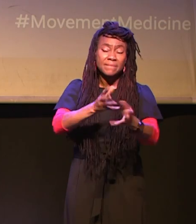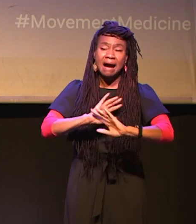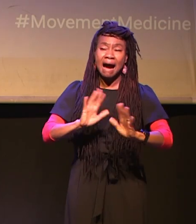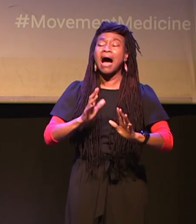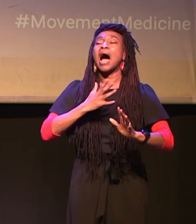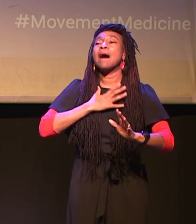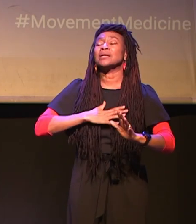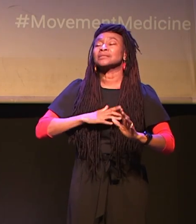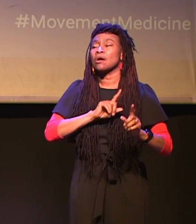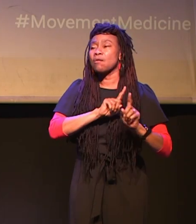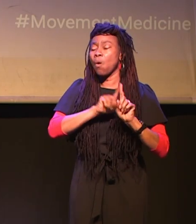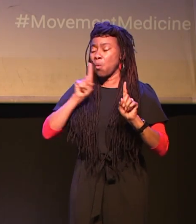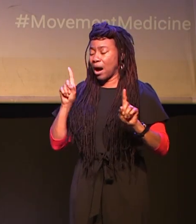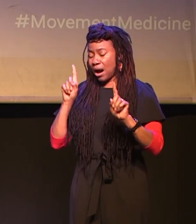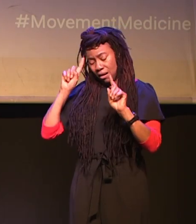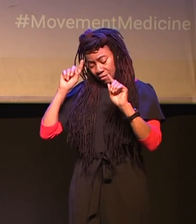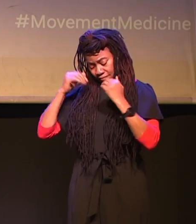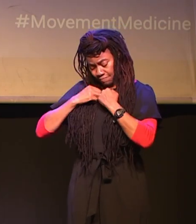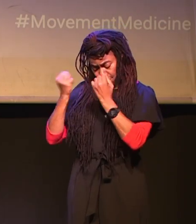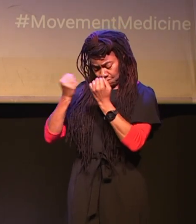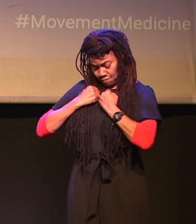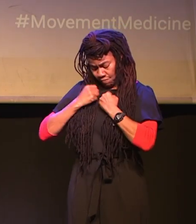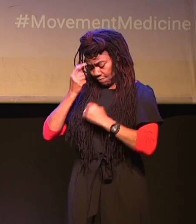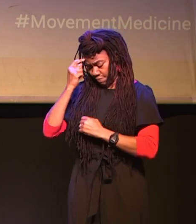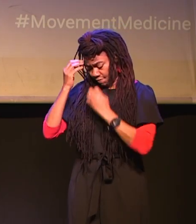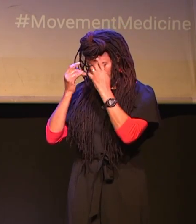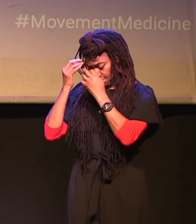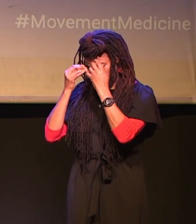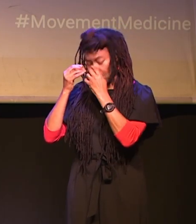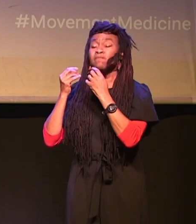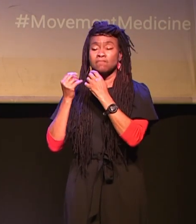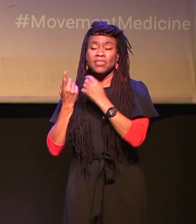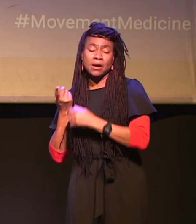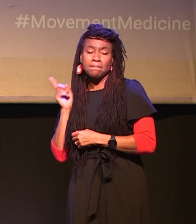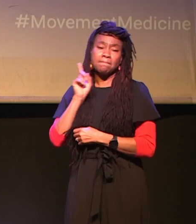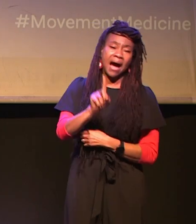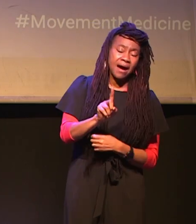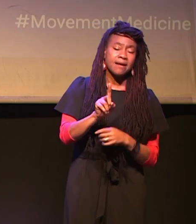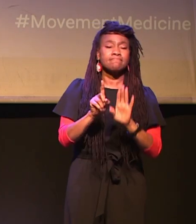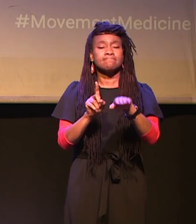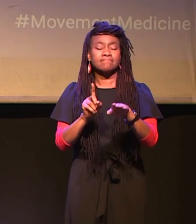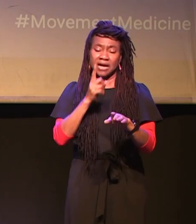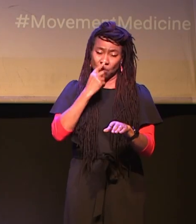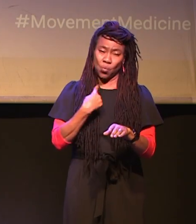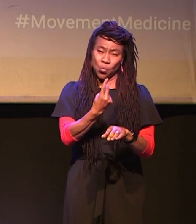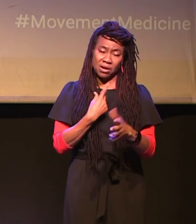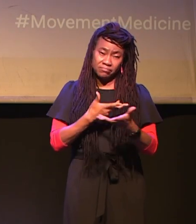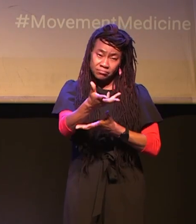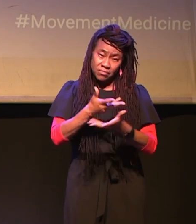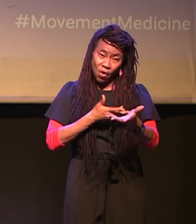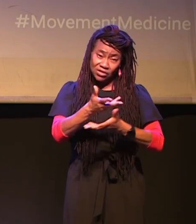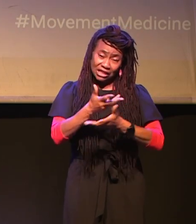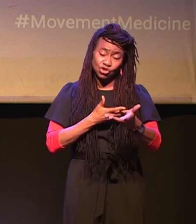out. But coming back into the room and being like, can we have this conversation, and owning that the conversation